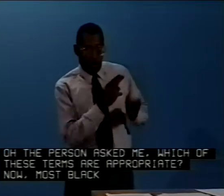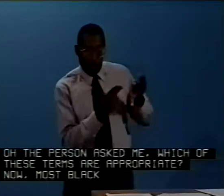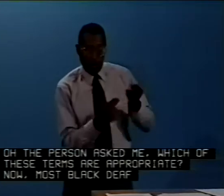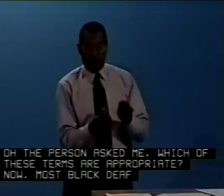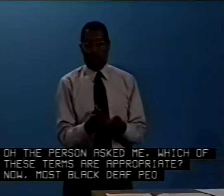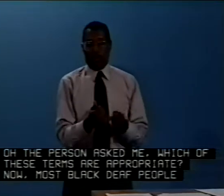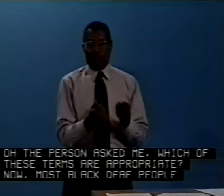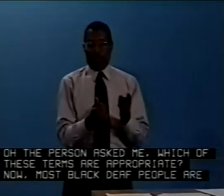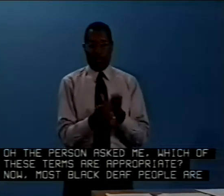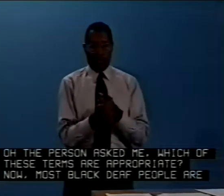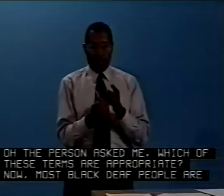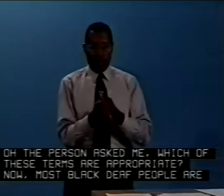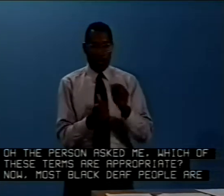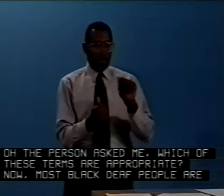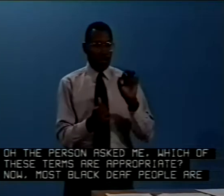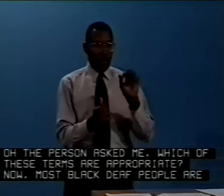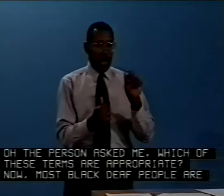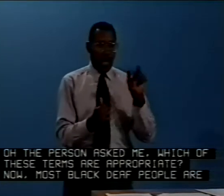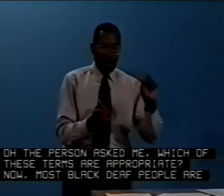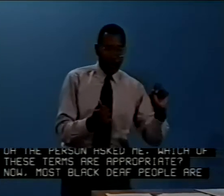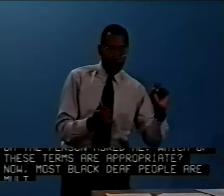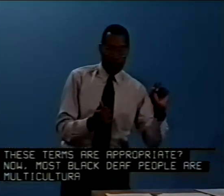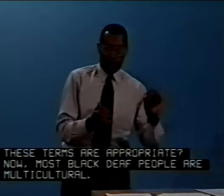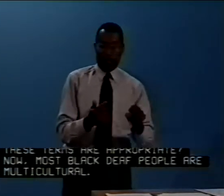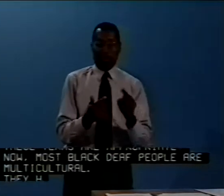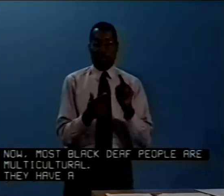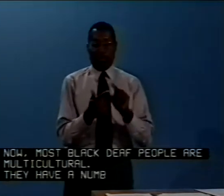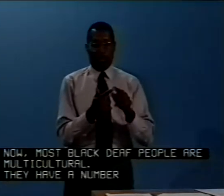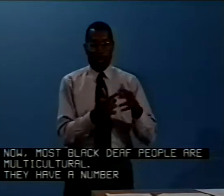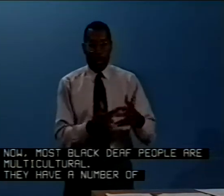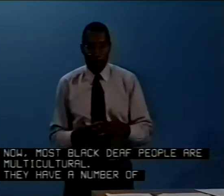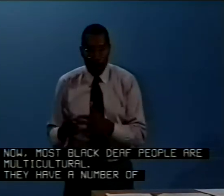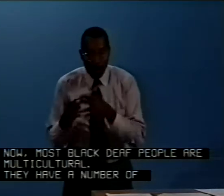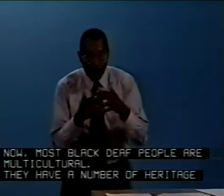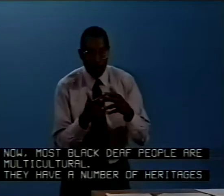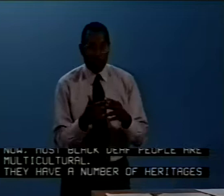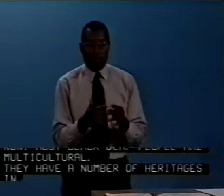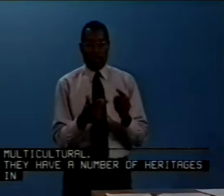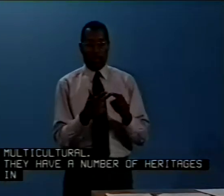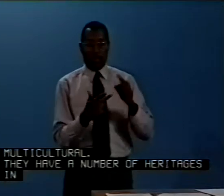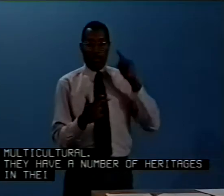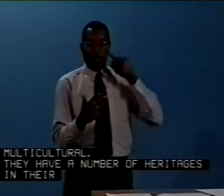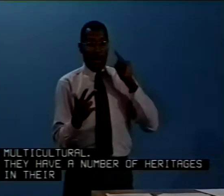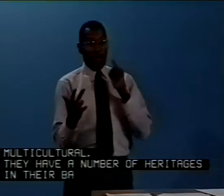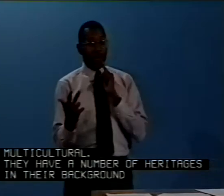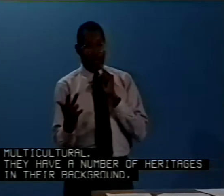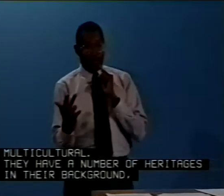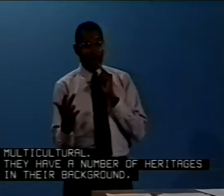They have a number of heritages in their background, such as African, American, and deaf.